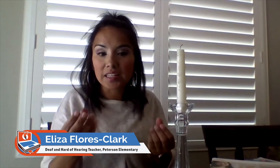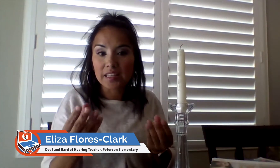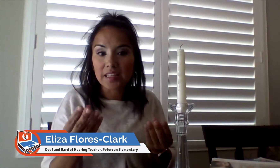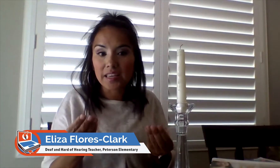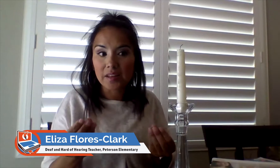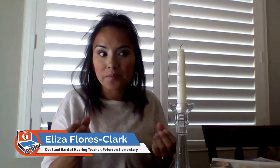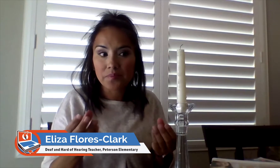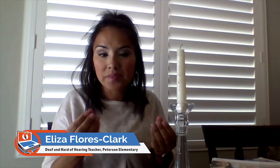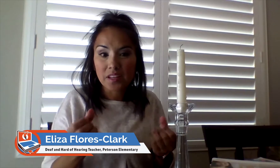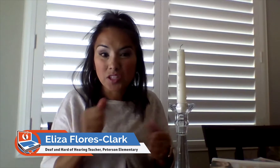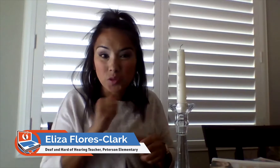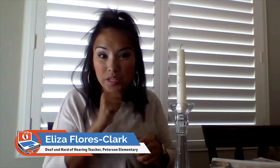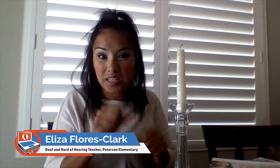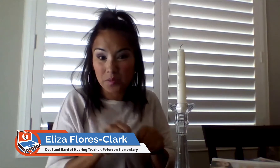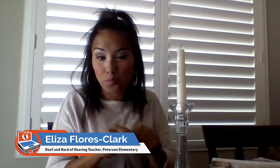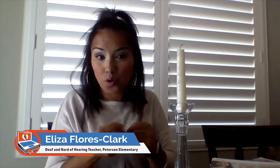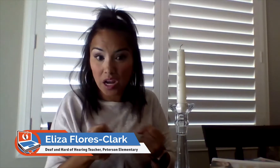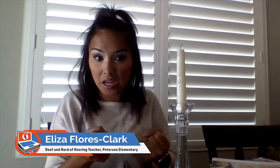gently so it doesn't break.